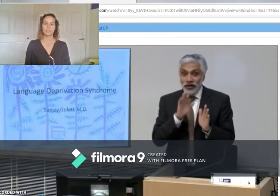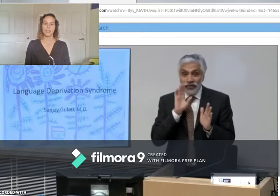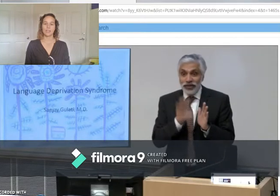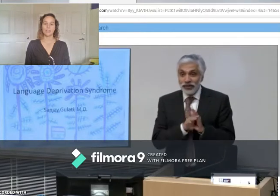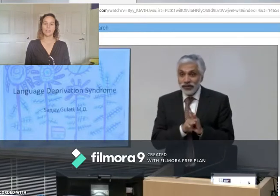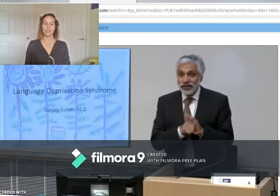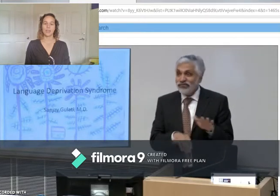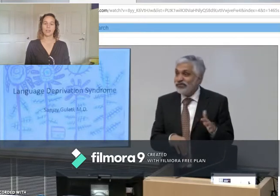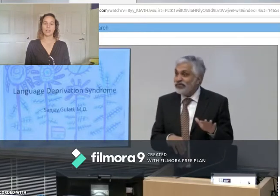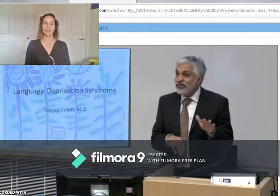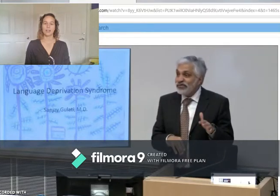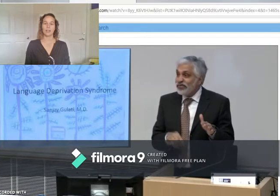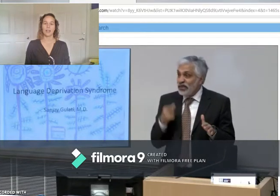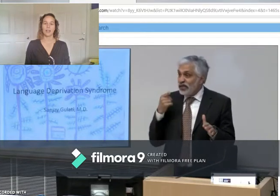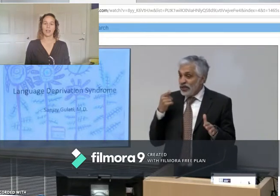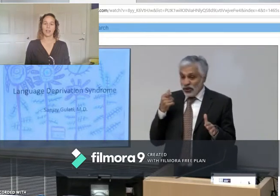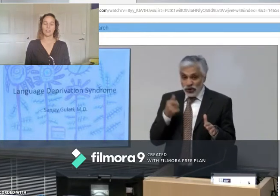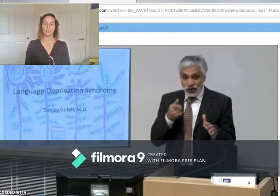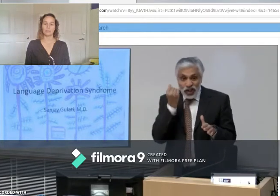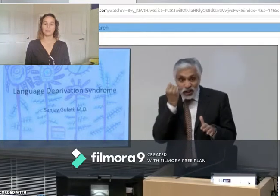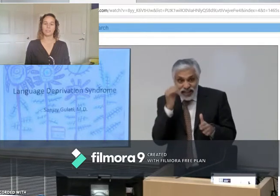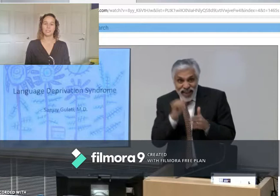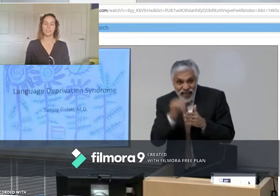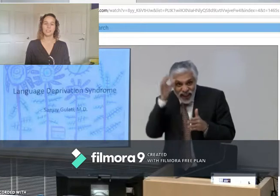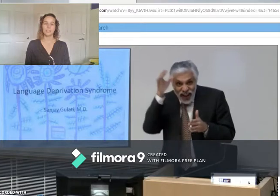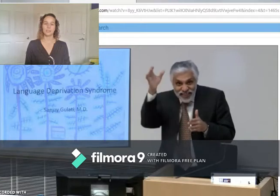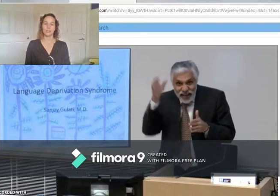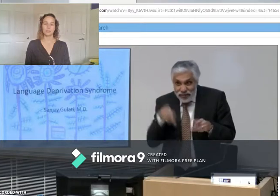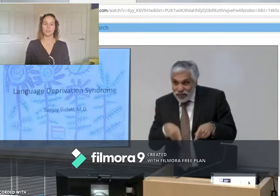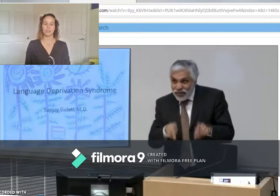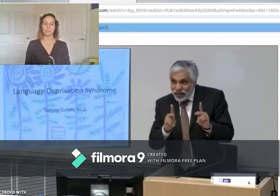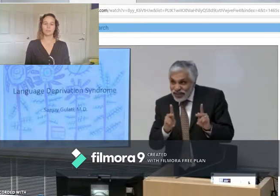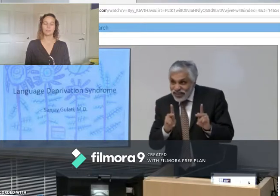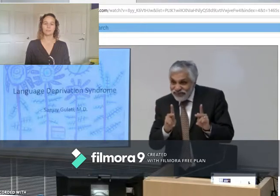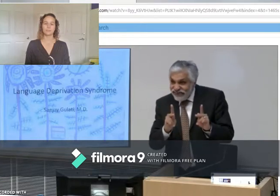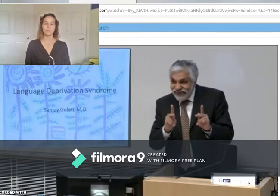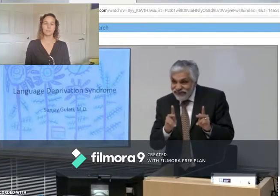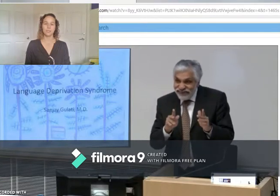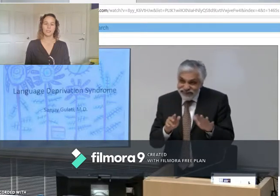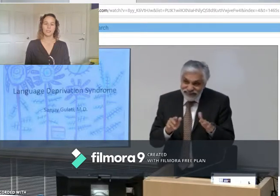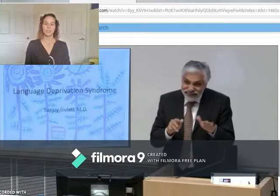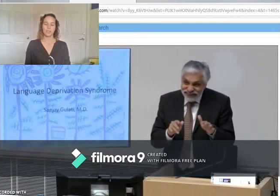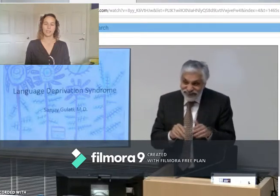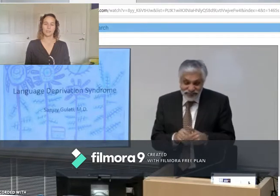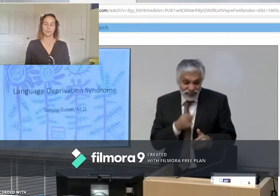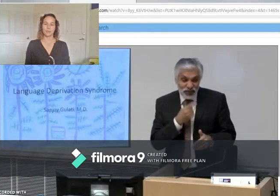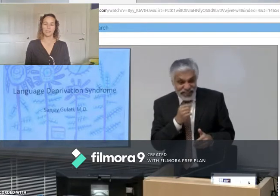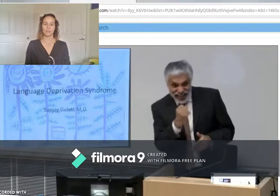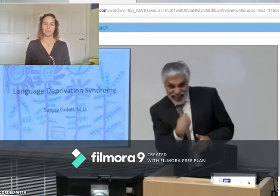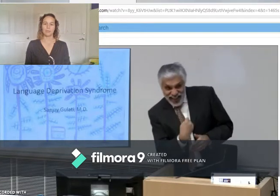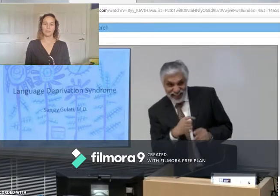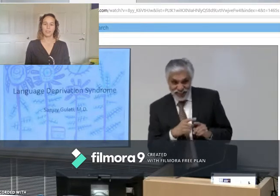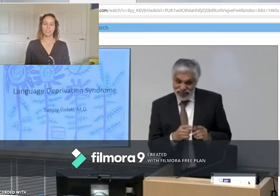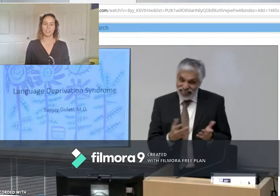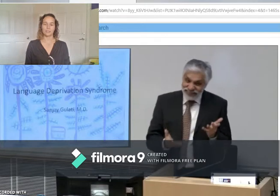I'm proud to say that I had the opportunity to interact with her and use her